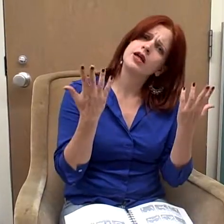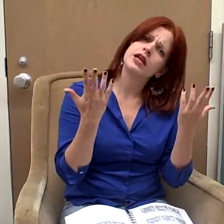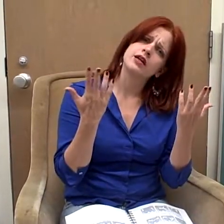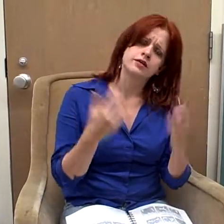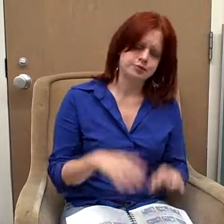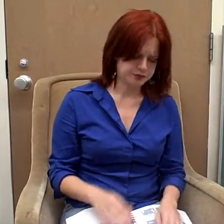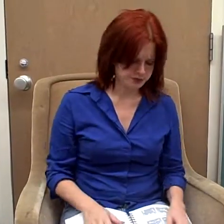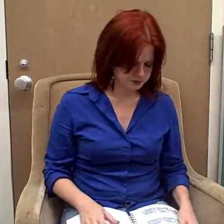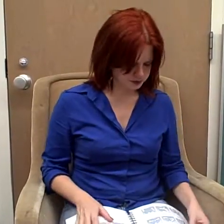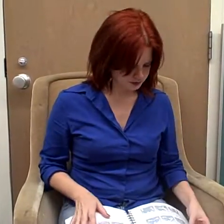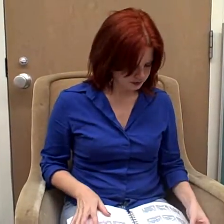many?